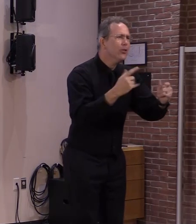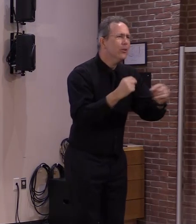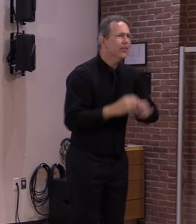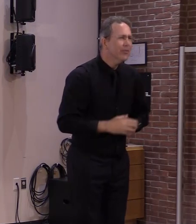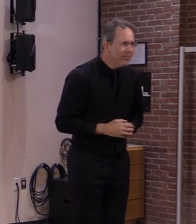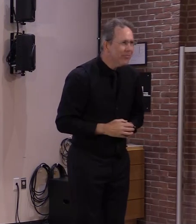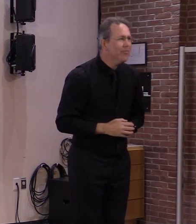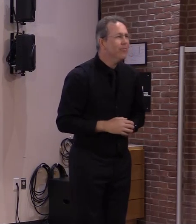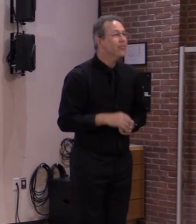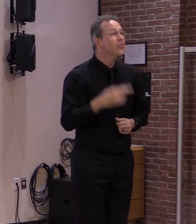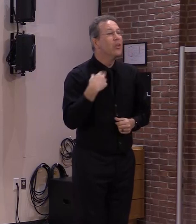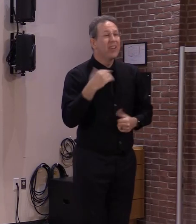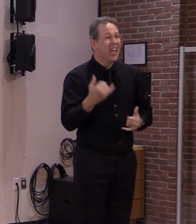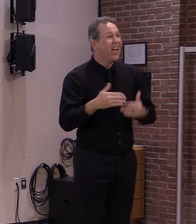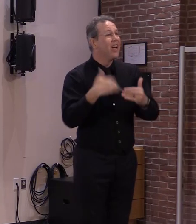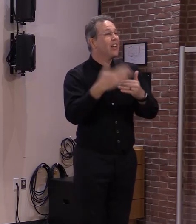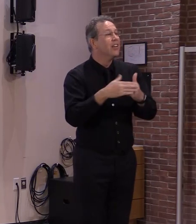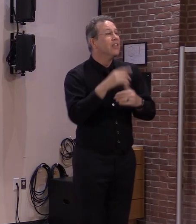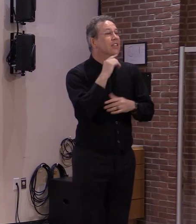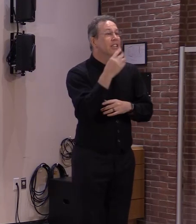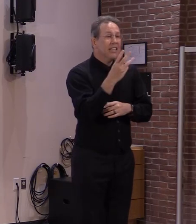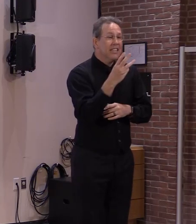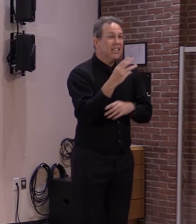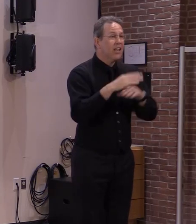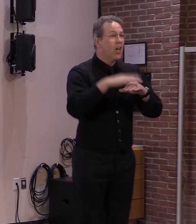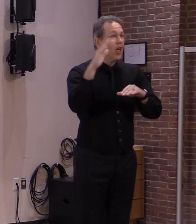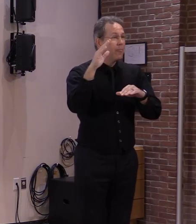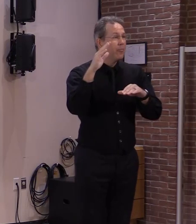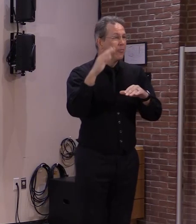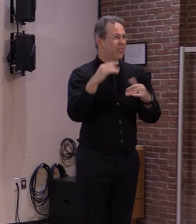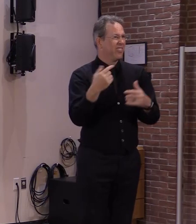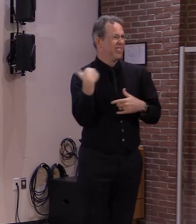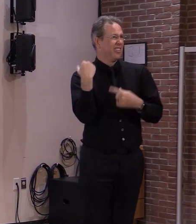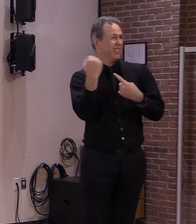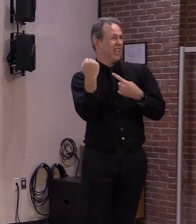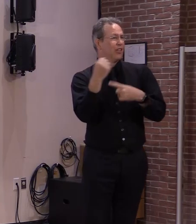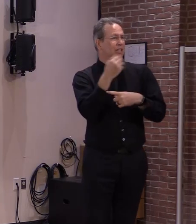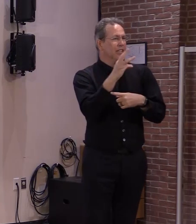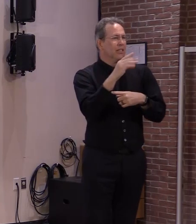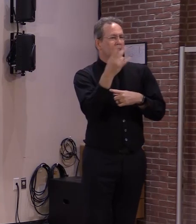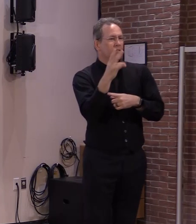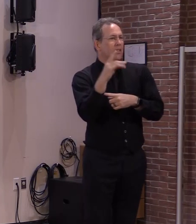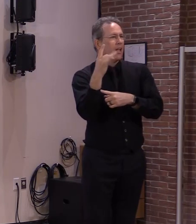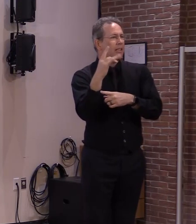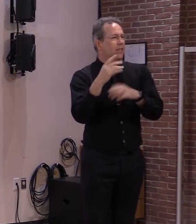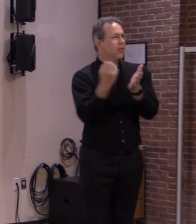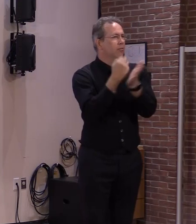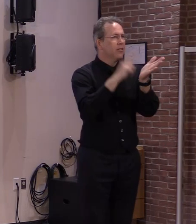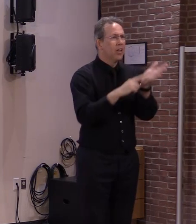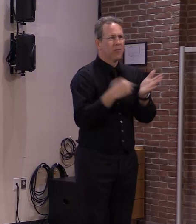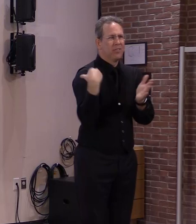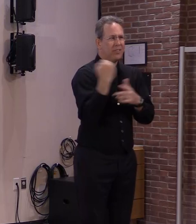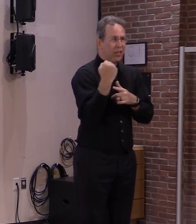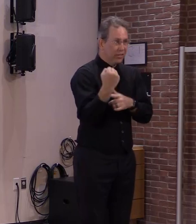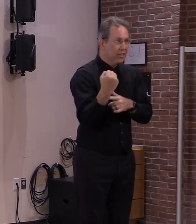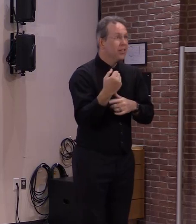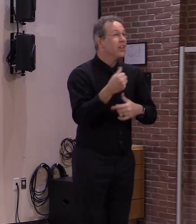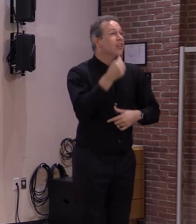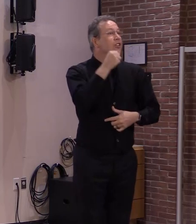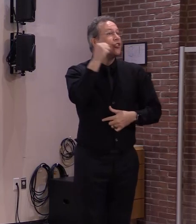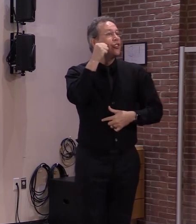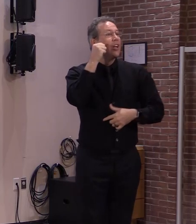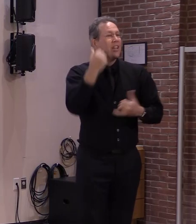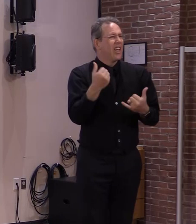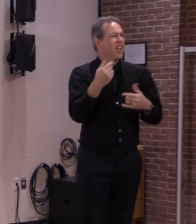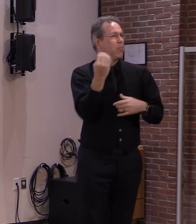16 to 18 on Saturday, and yesterday we opened registration for the rest of the 16 and older age group.